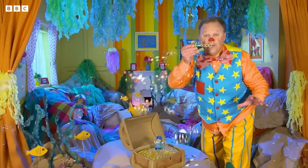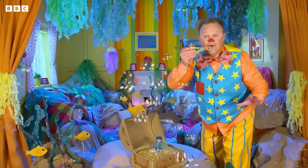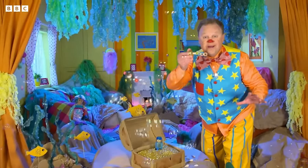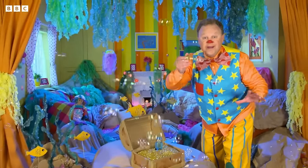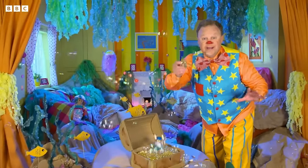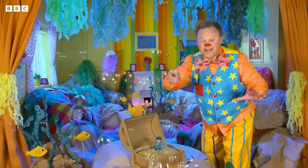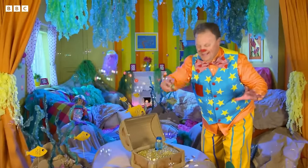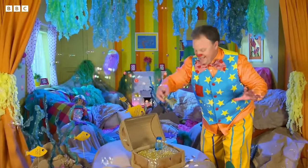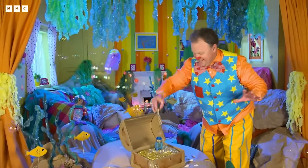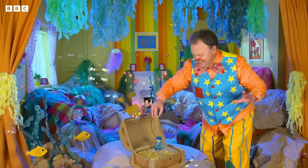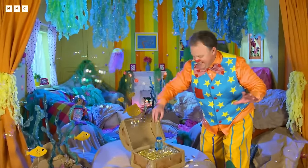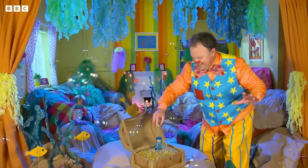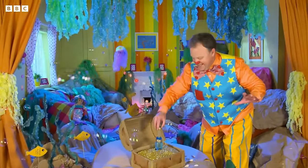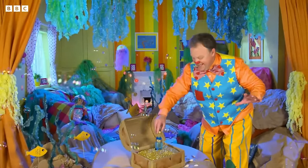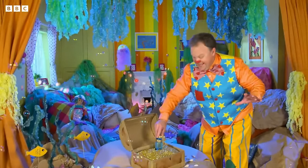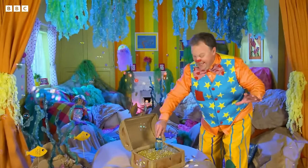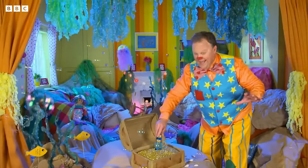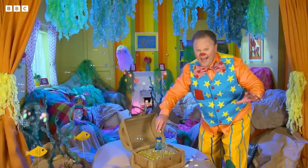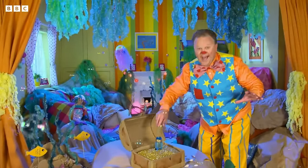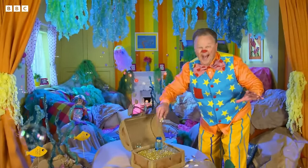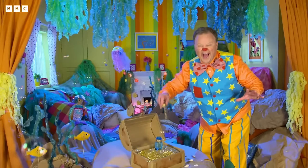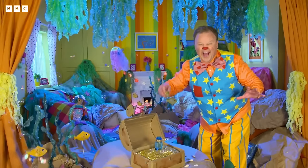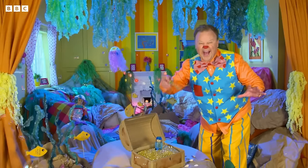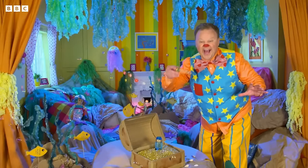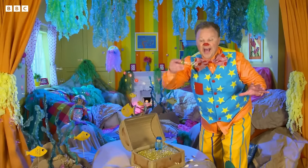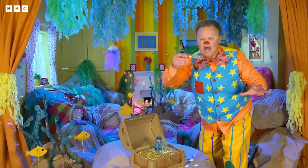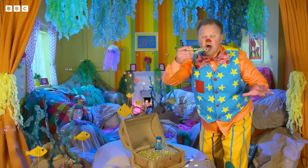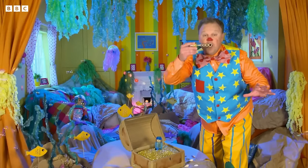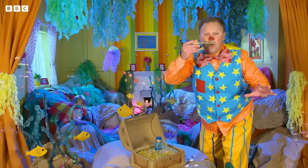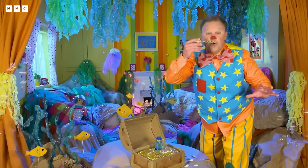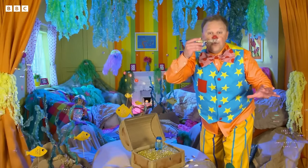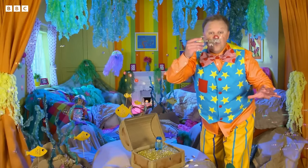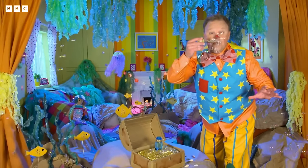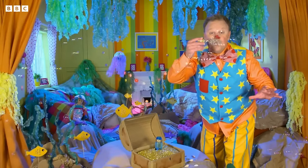That looks like fun, Mr. Tumble. Bubble treasure.